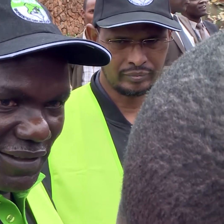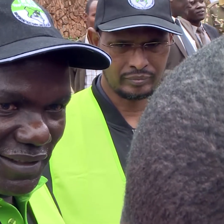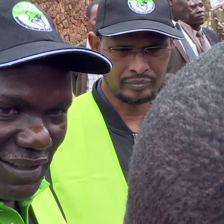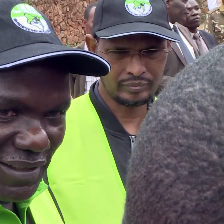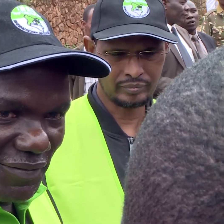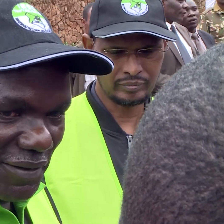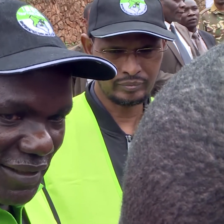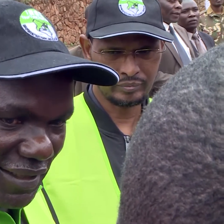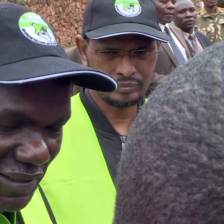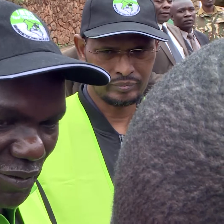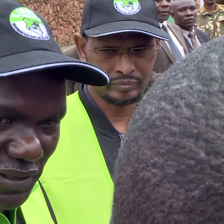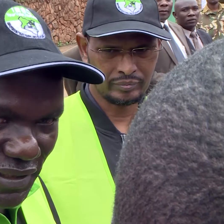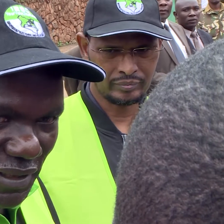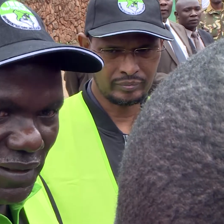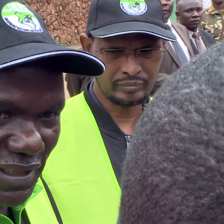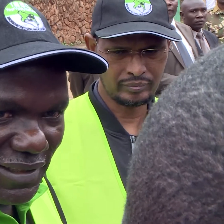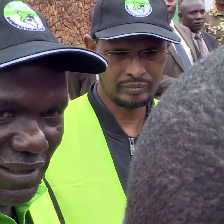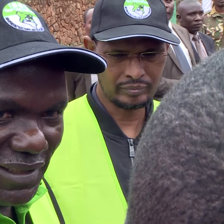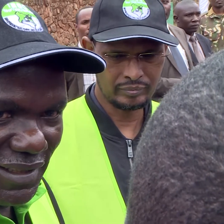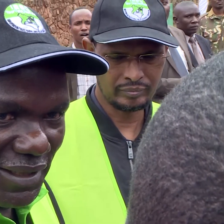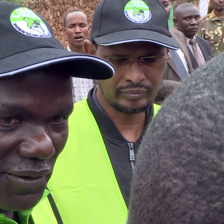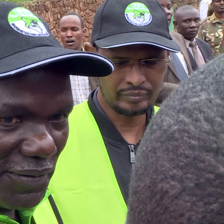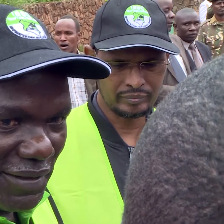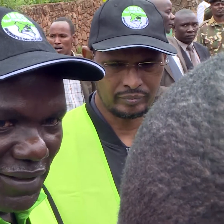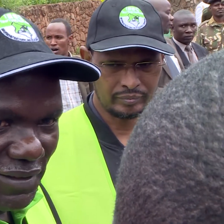the country. As the process is